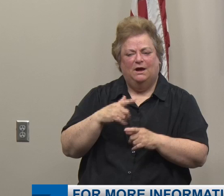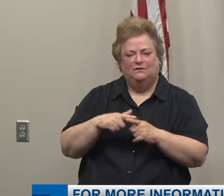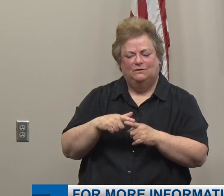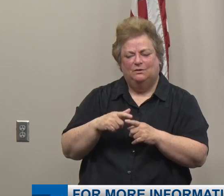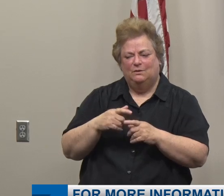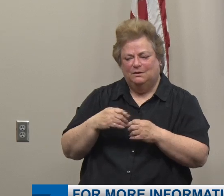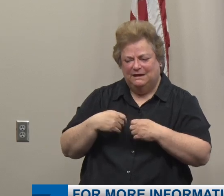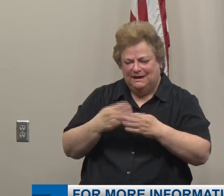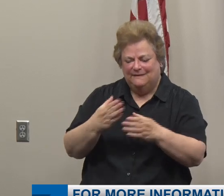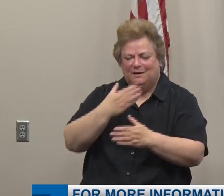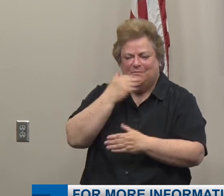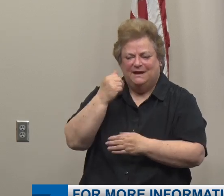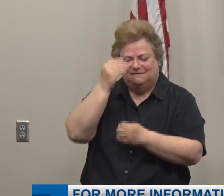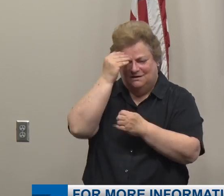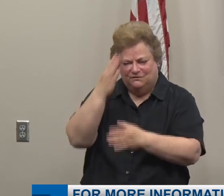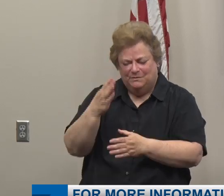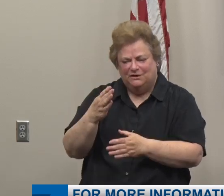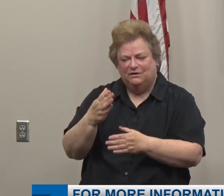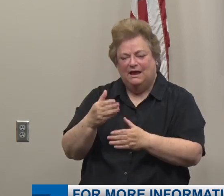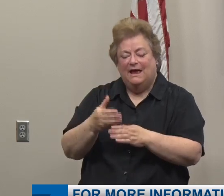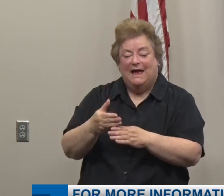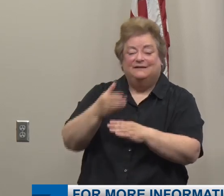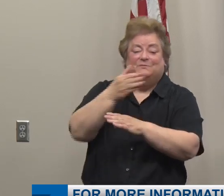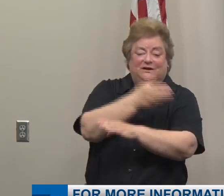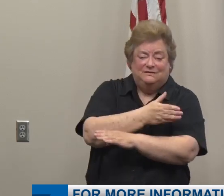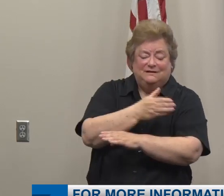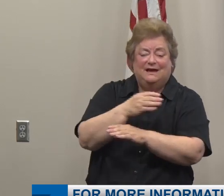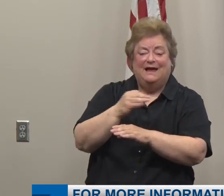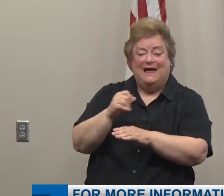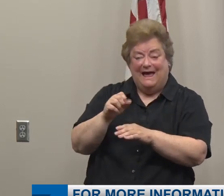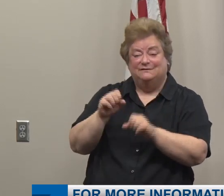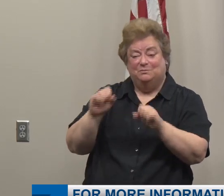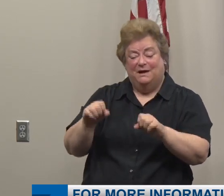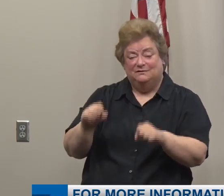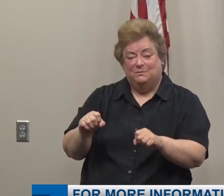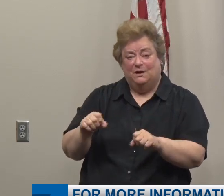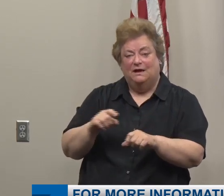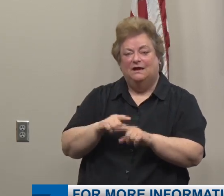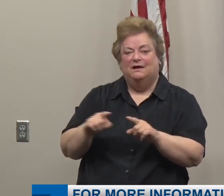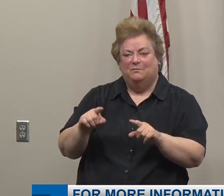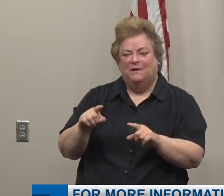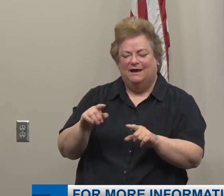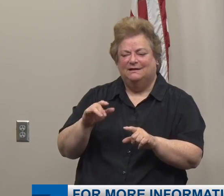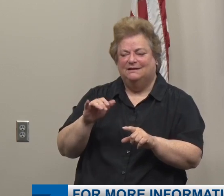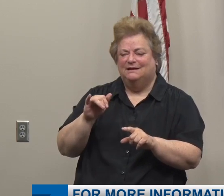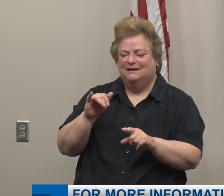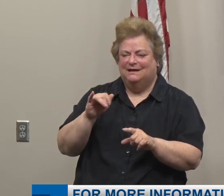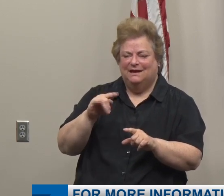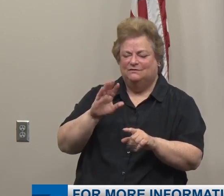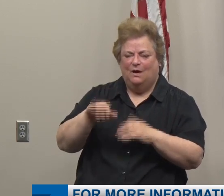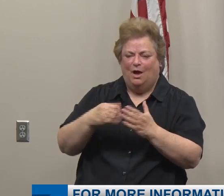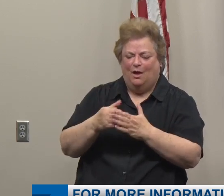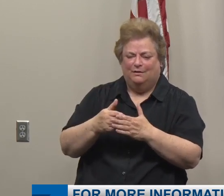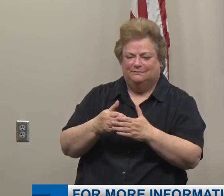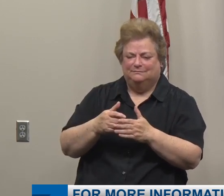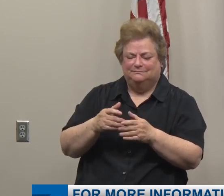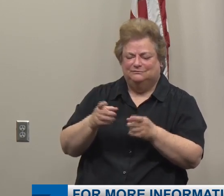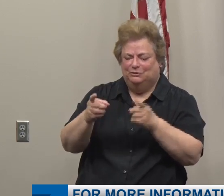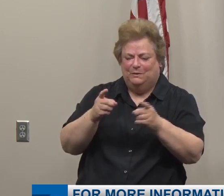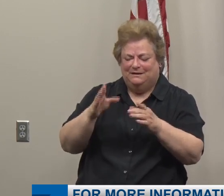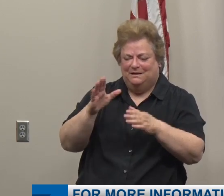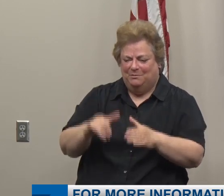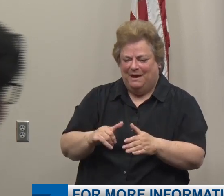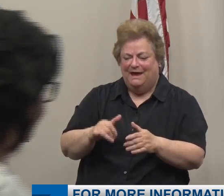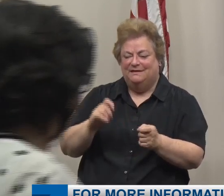our community out there as much in advance as possible recognizing that it will be constrained by the oddly evolving nature of this virus and all that director